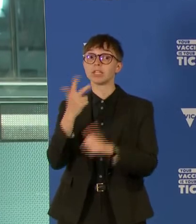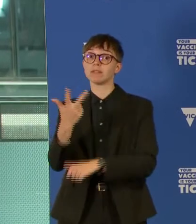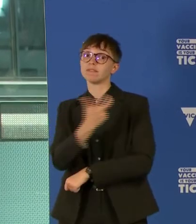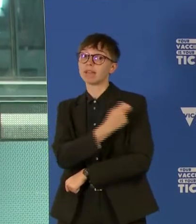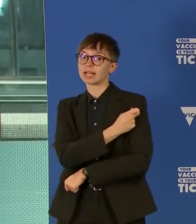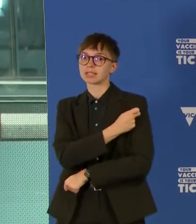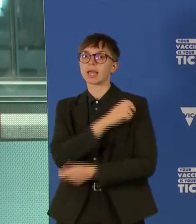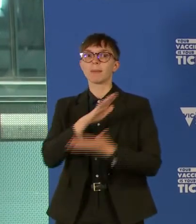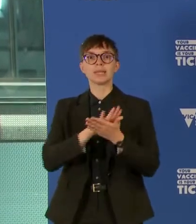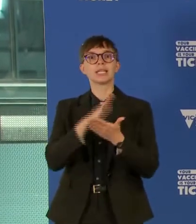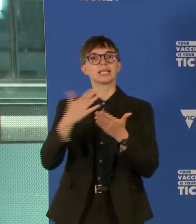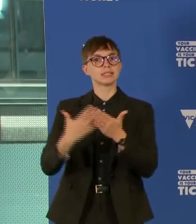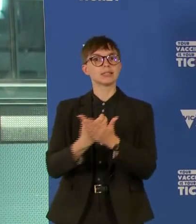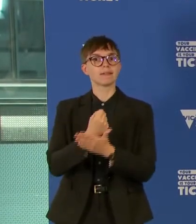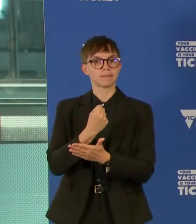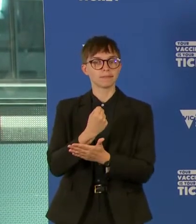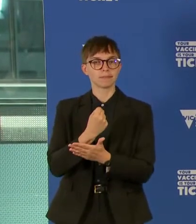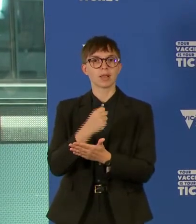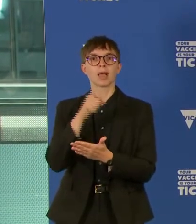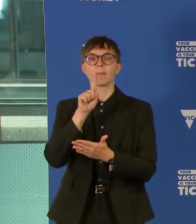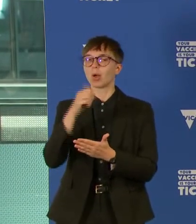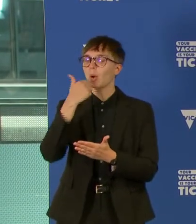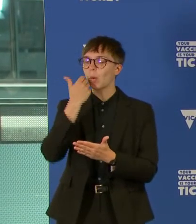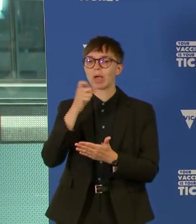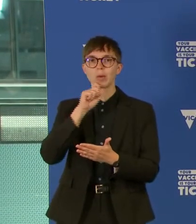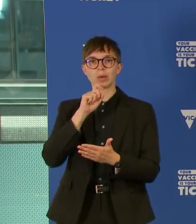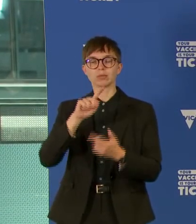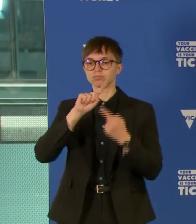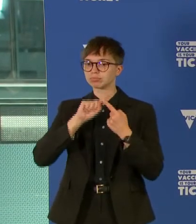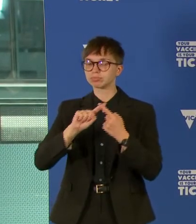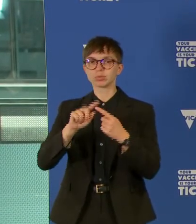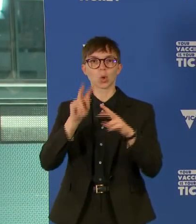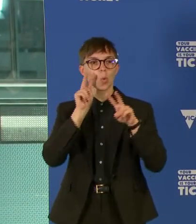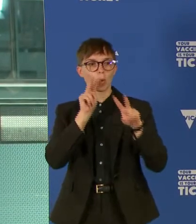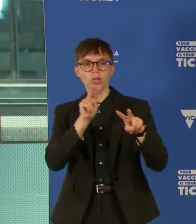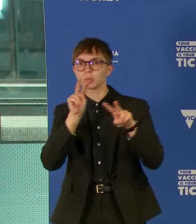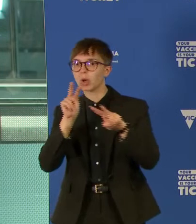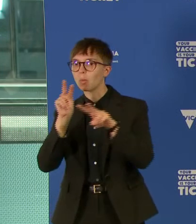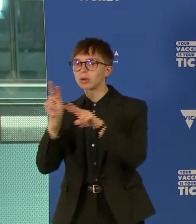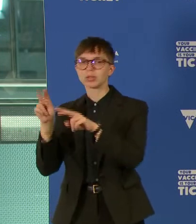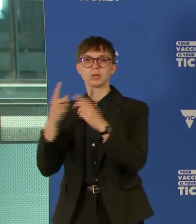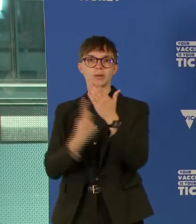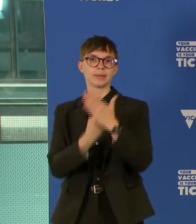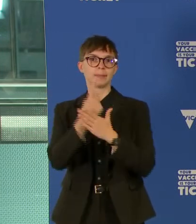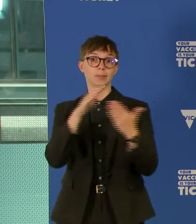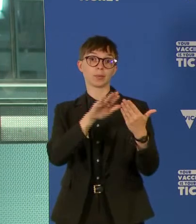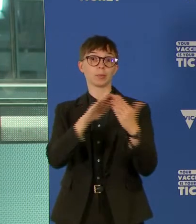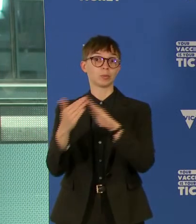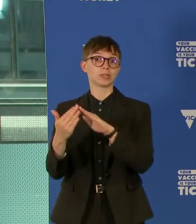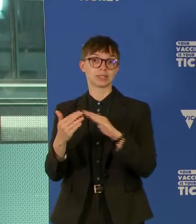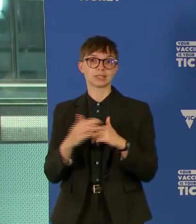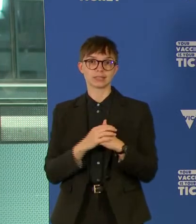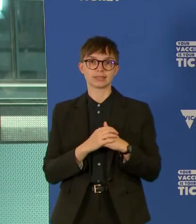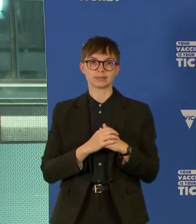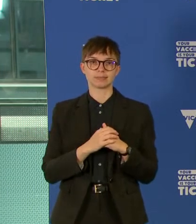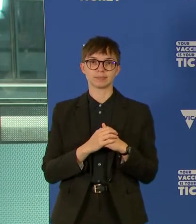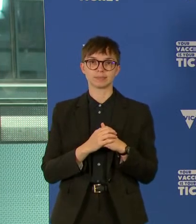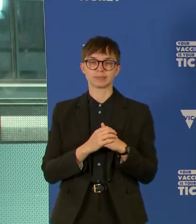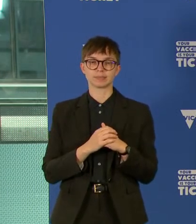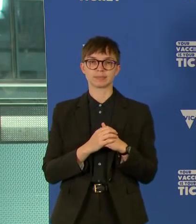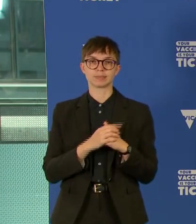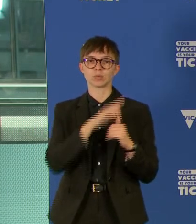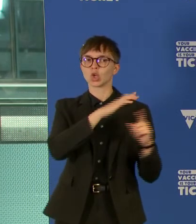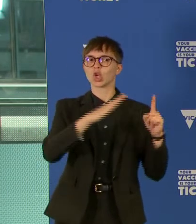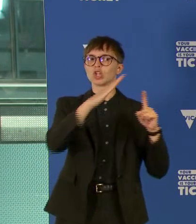like always, factor in the public health advice, but all the advice, as Brett's just touched on, is that now